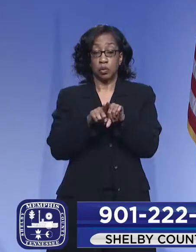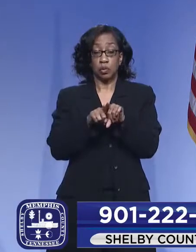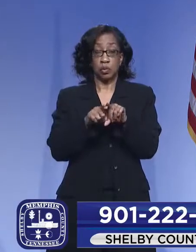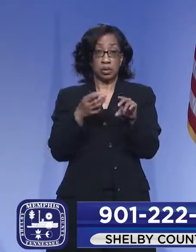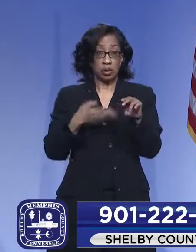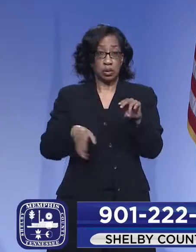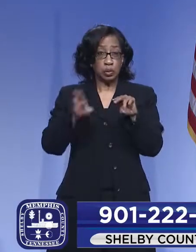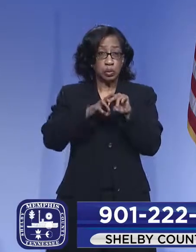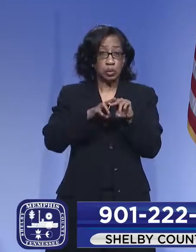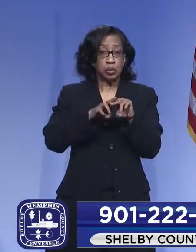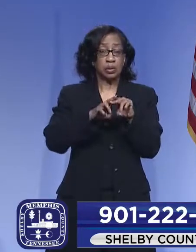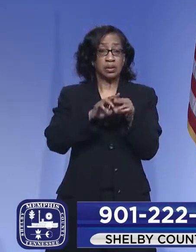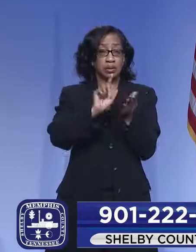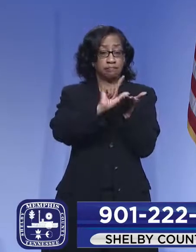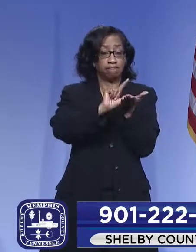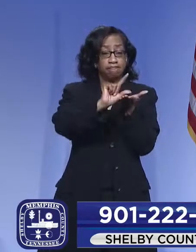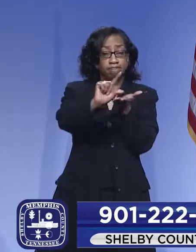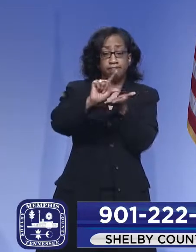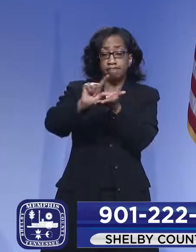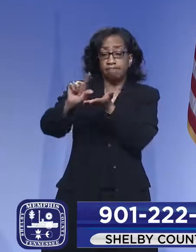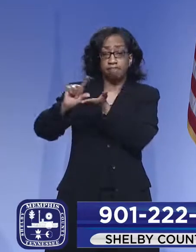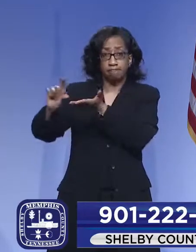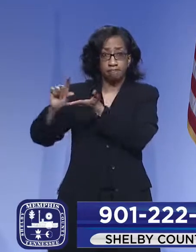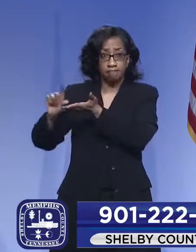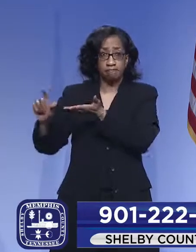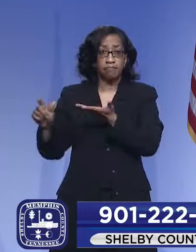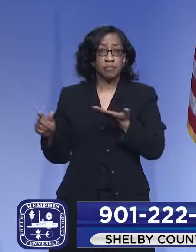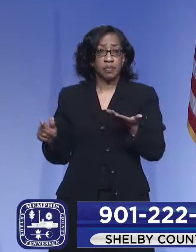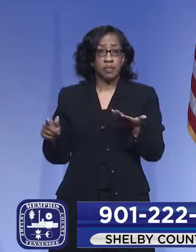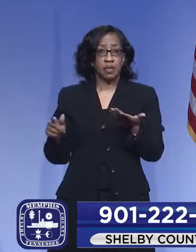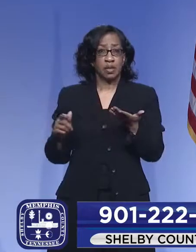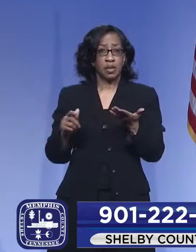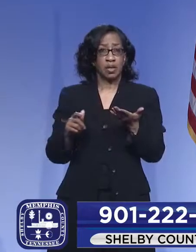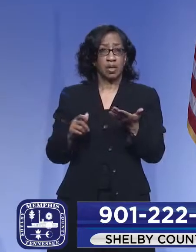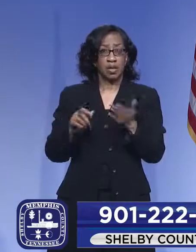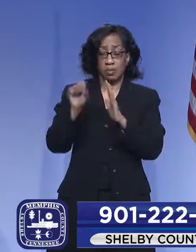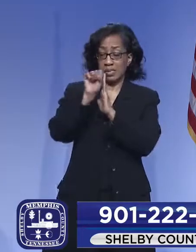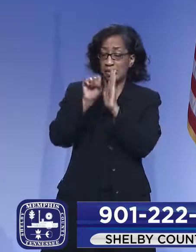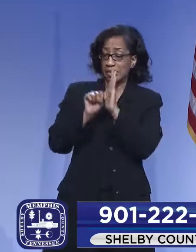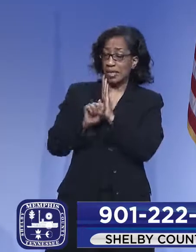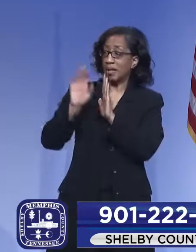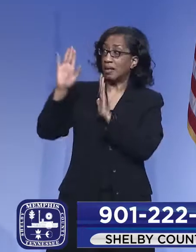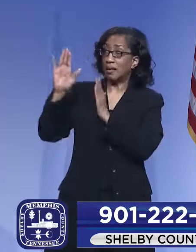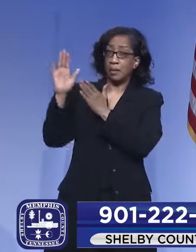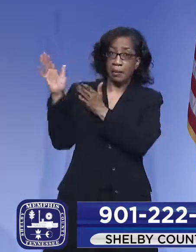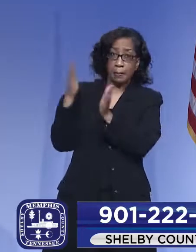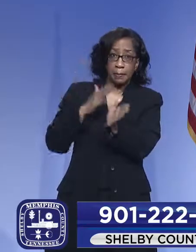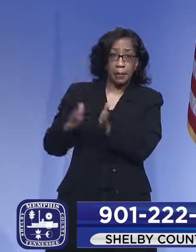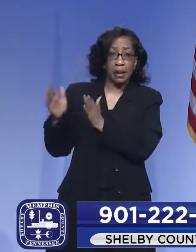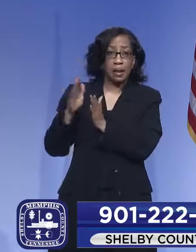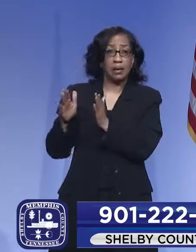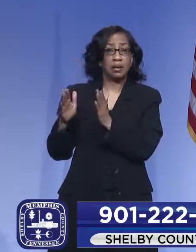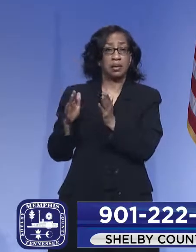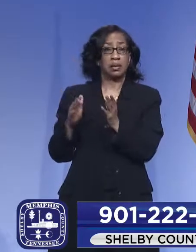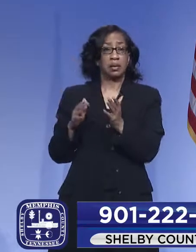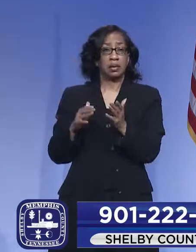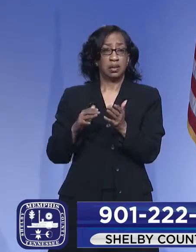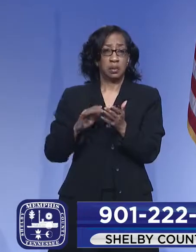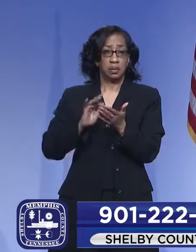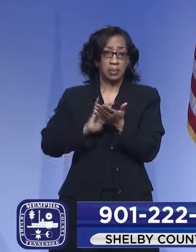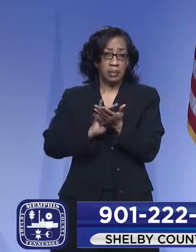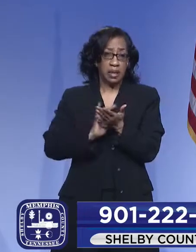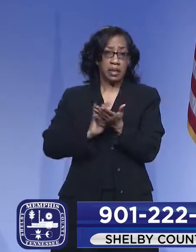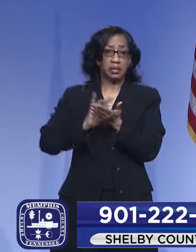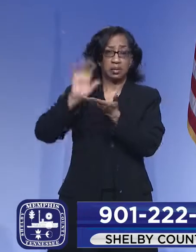allocations that Chief McGowen has talked about, that the plan from the state and with the city to continue to increase the